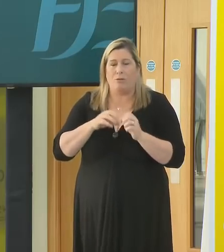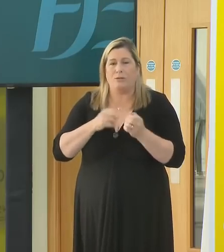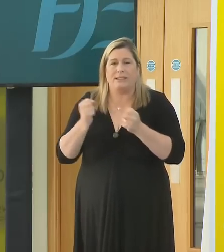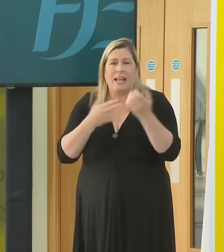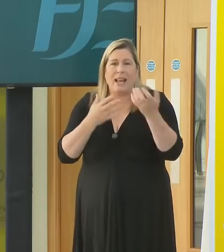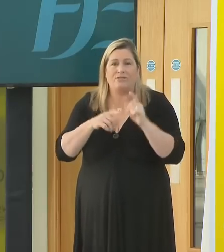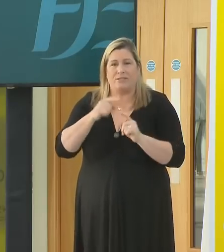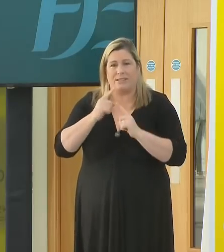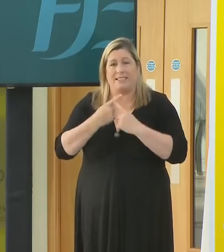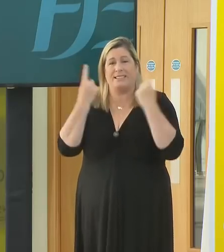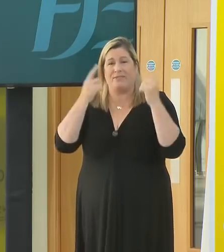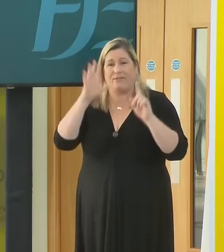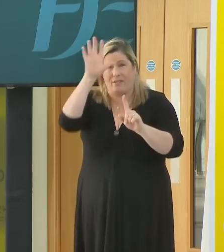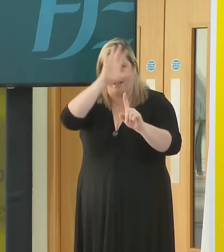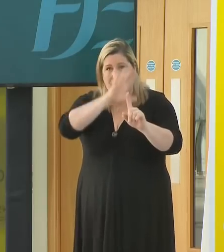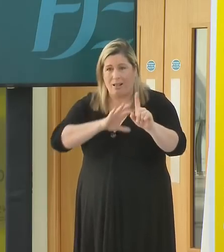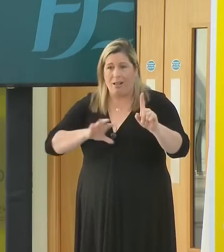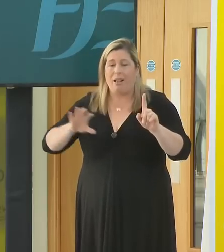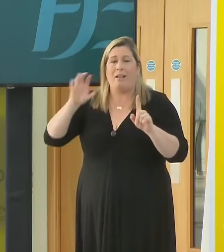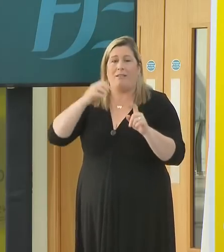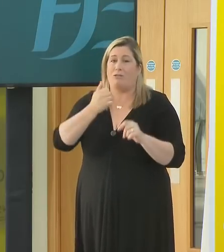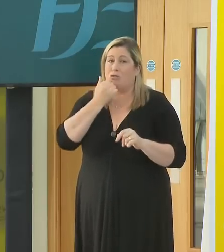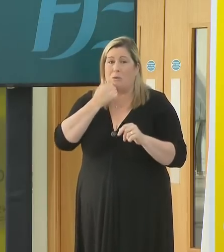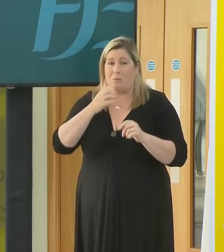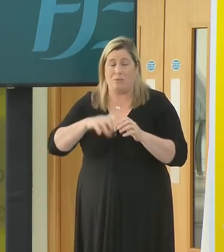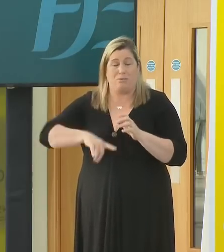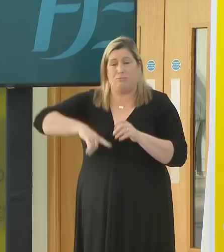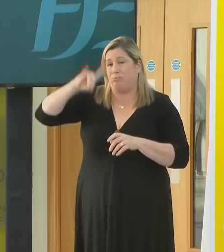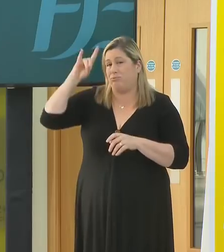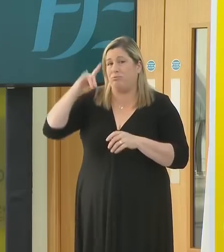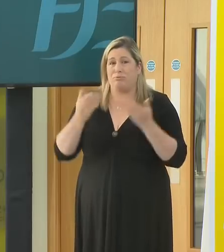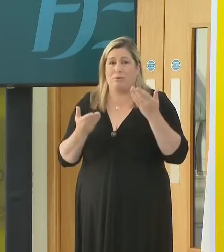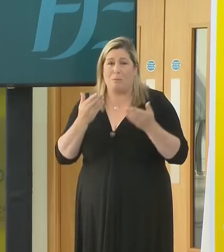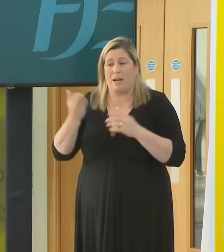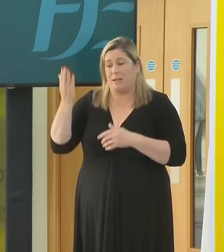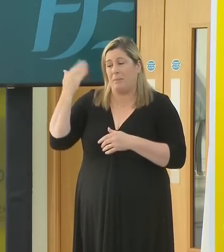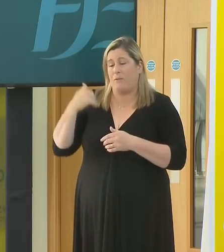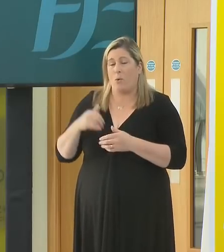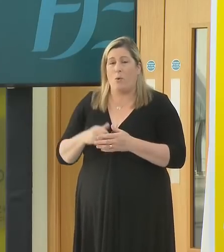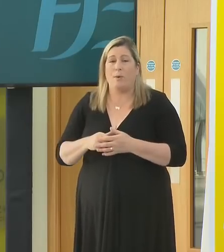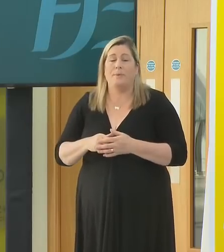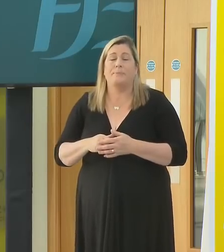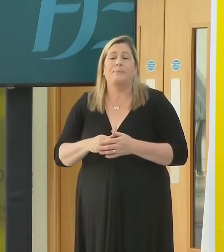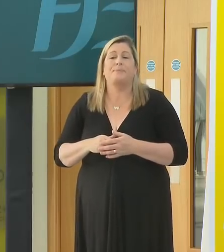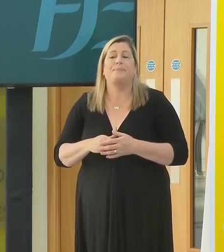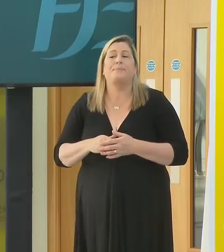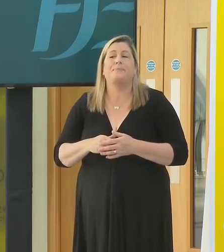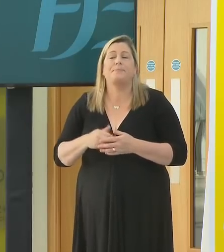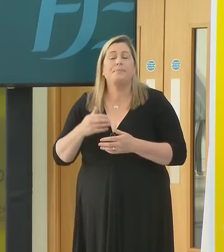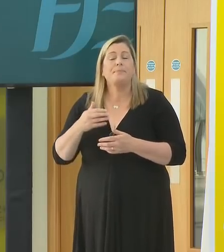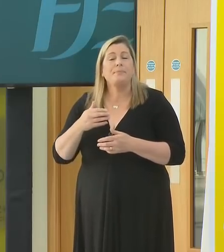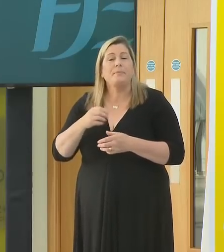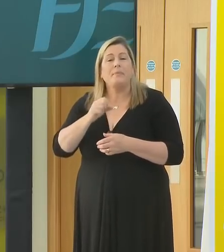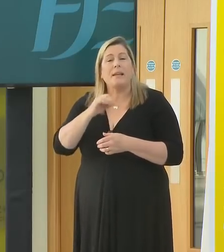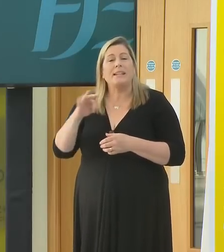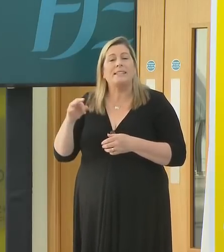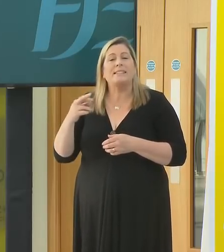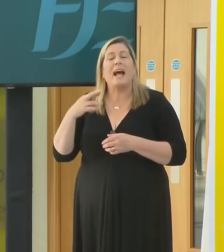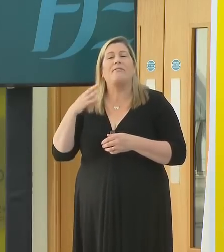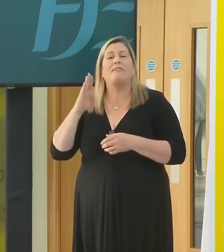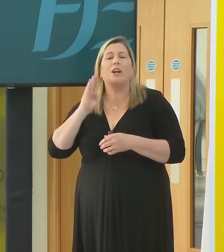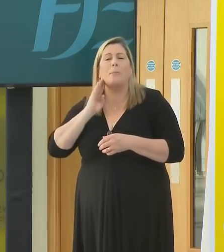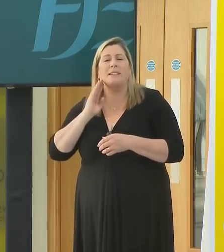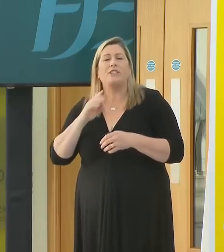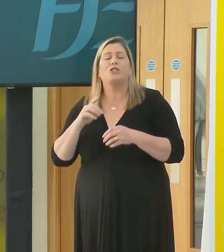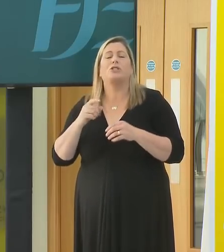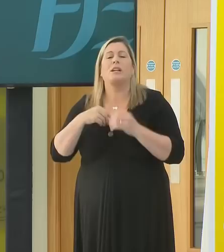higher number of locations than we ever would have done previously. Just then, in terms of staff accommodation, I gave the update on Sunday, so we